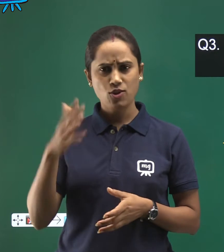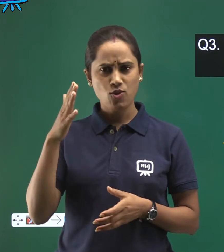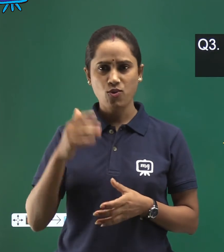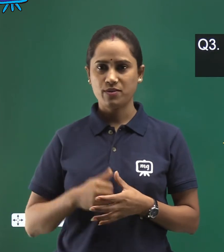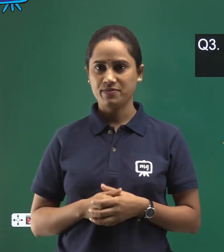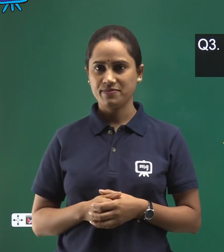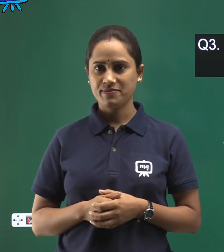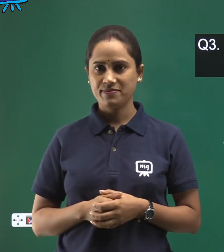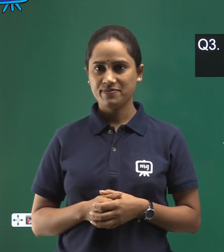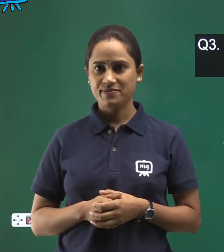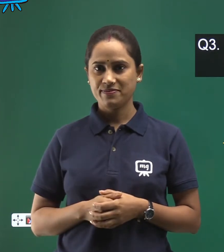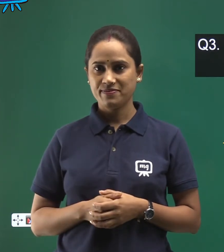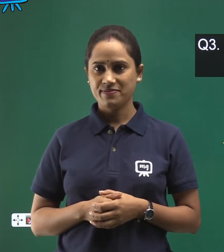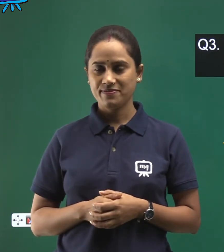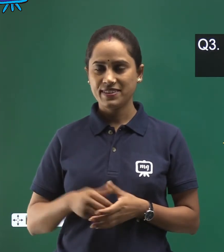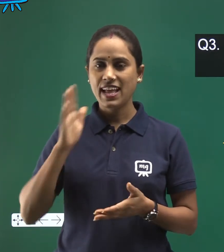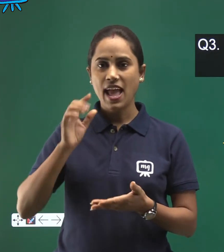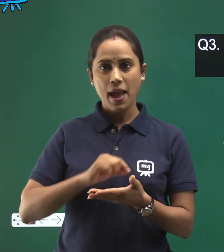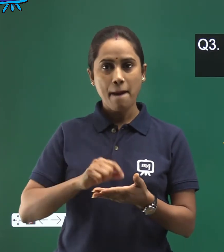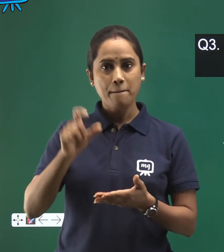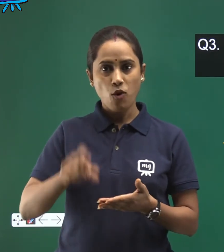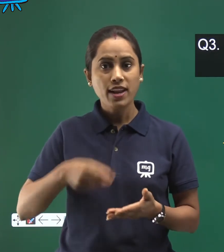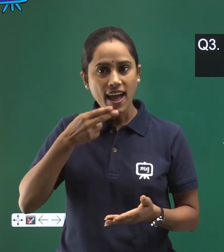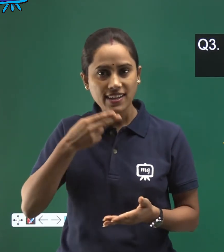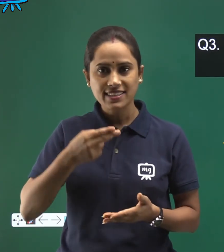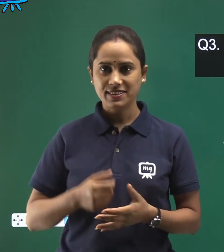No, poet asks